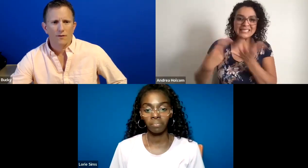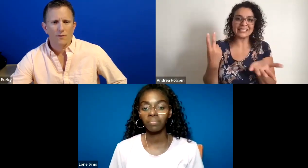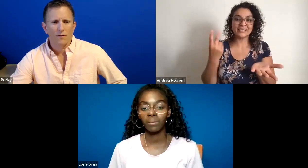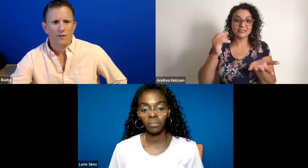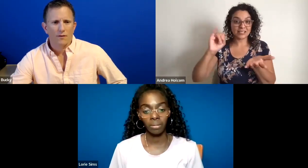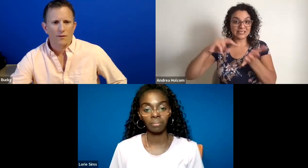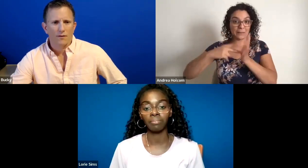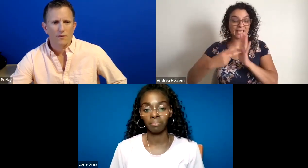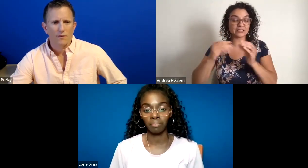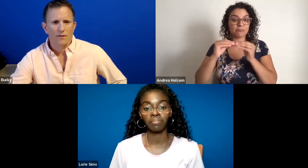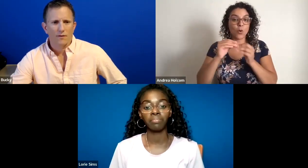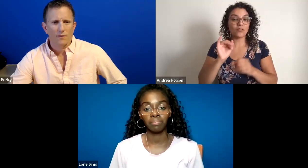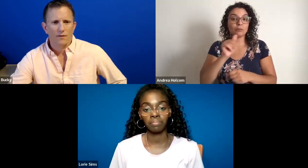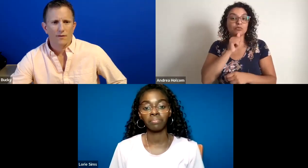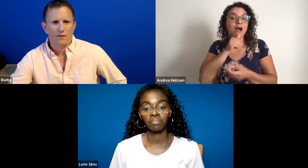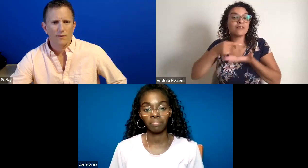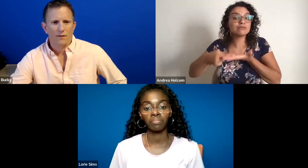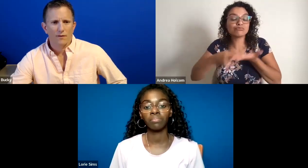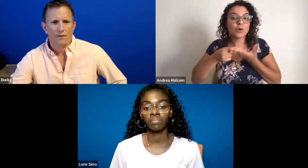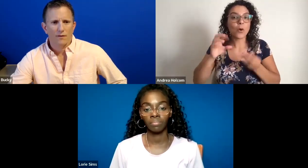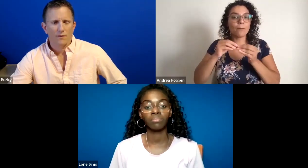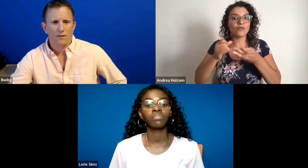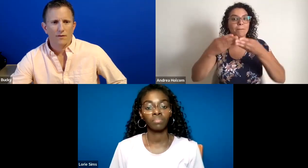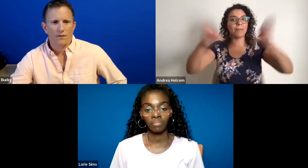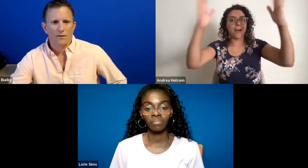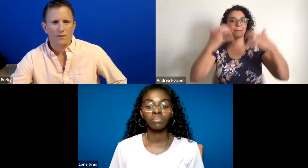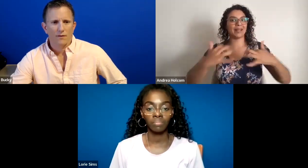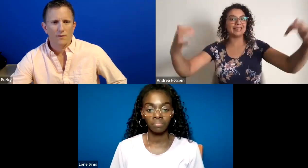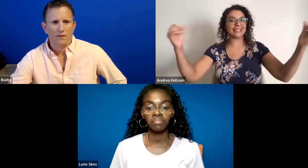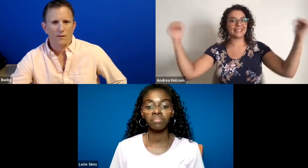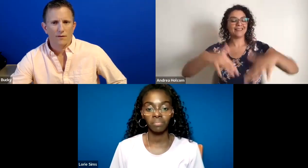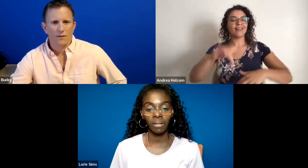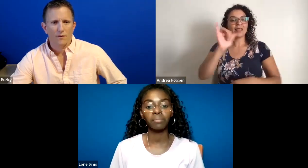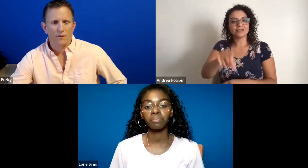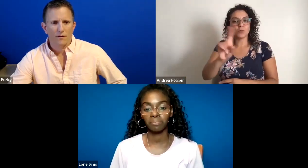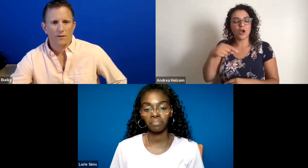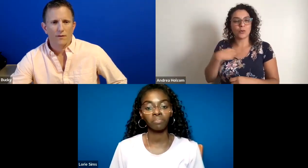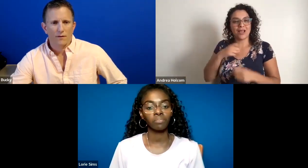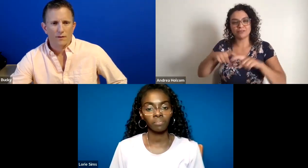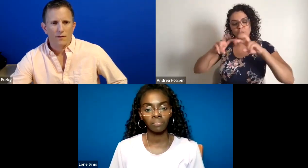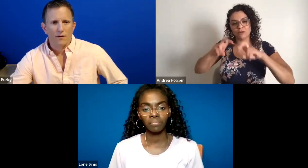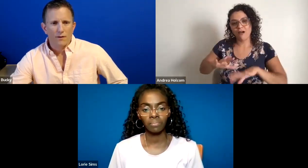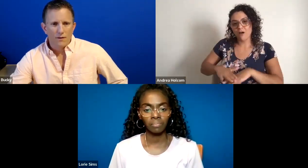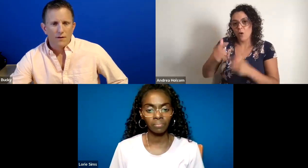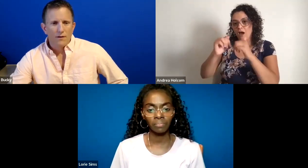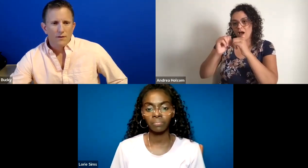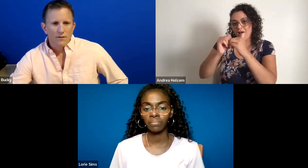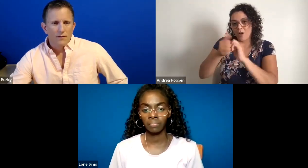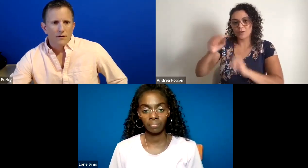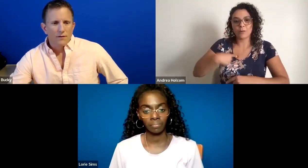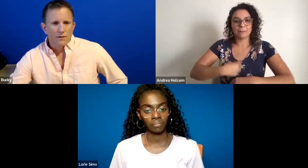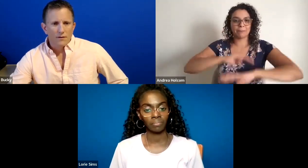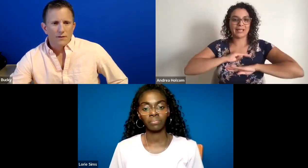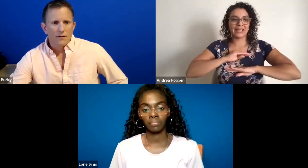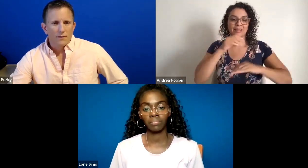service? And what exactly is the assignment? What does it mean? Is it a private discussion, or is it a public discussion where it's actually a stage where